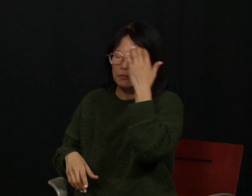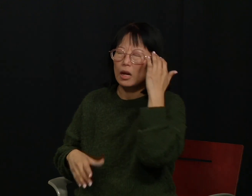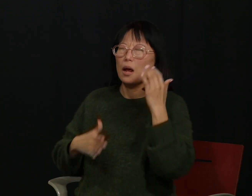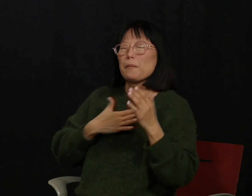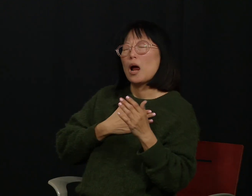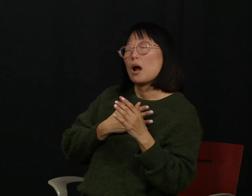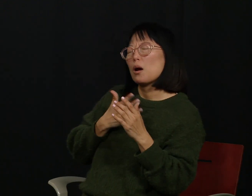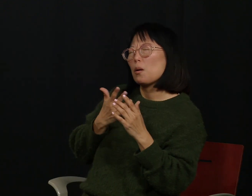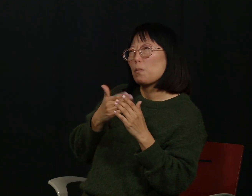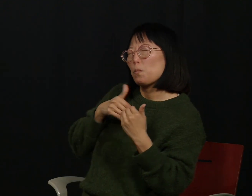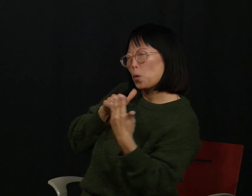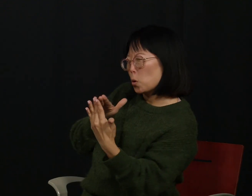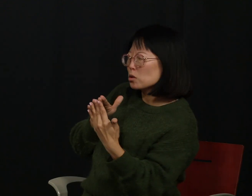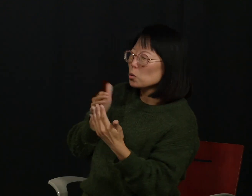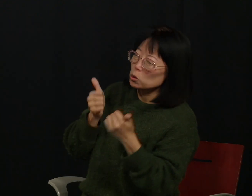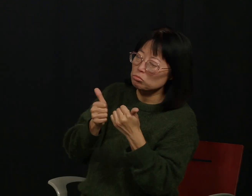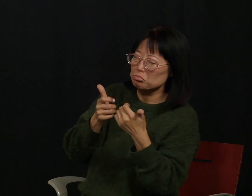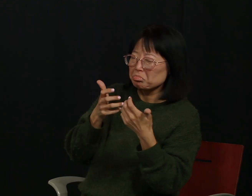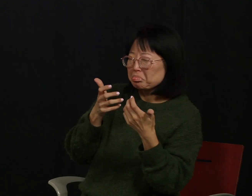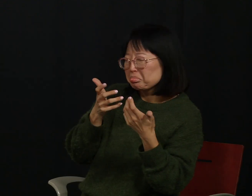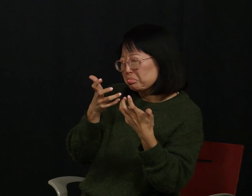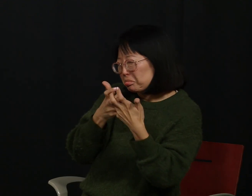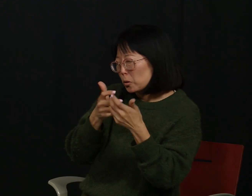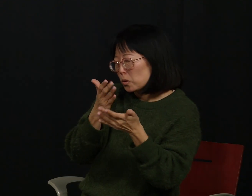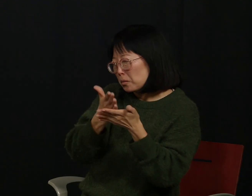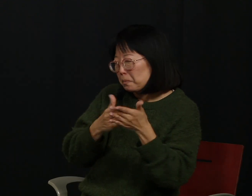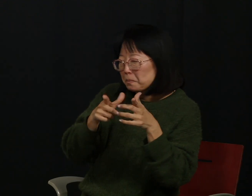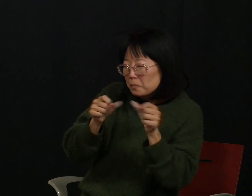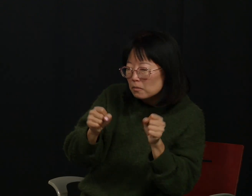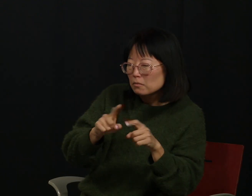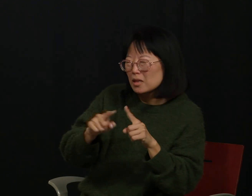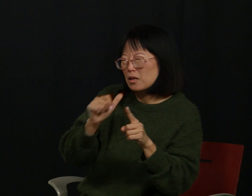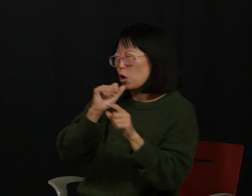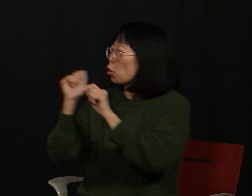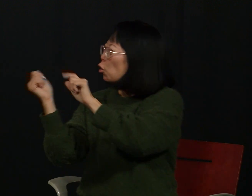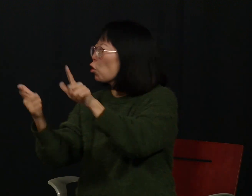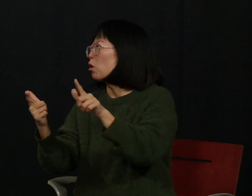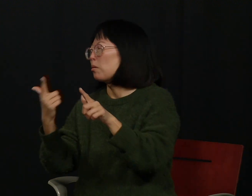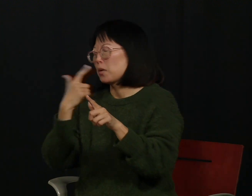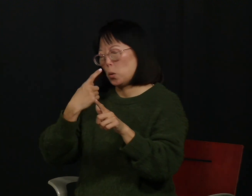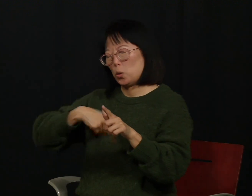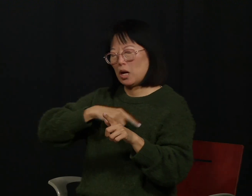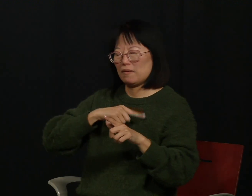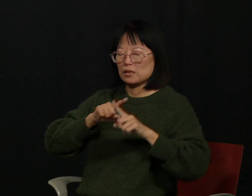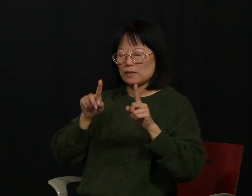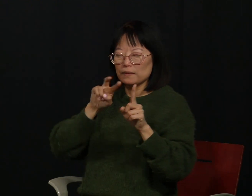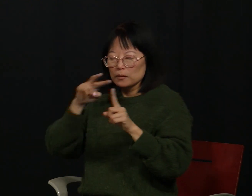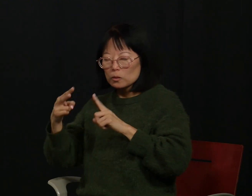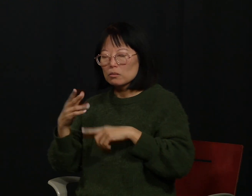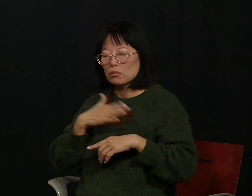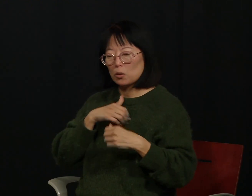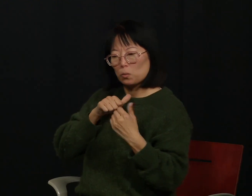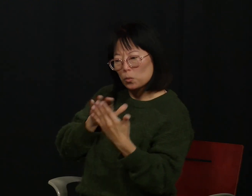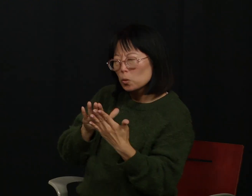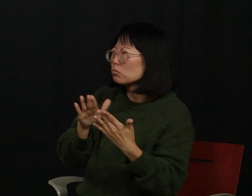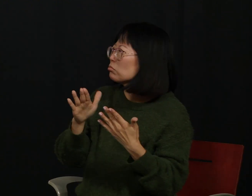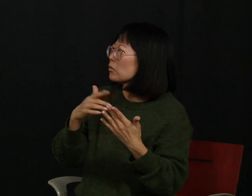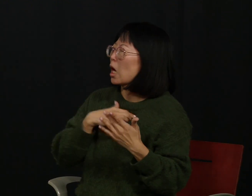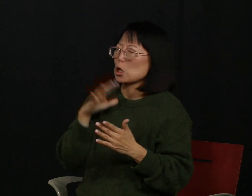language. My approach, which fits with some linguists, but not all, is that we have a different view. My approach